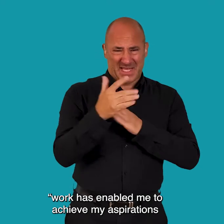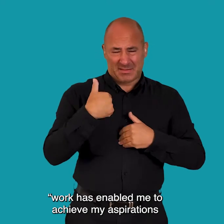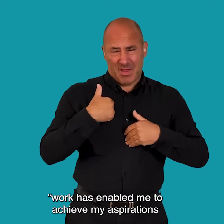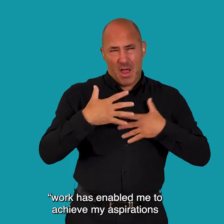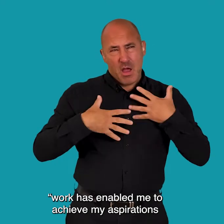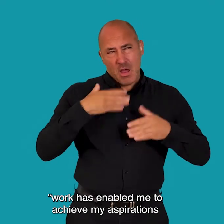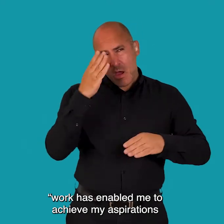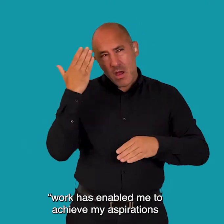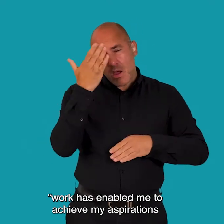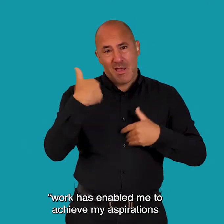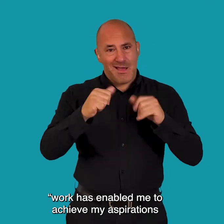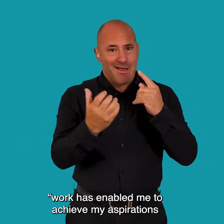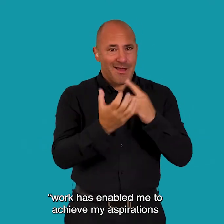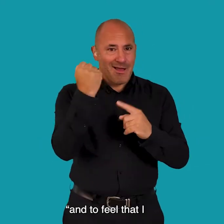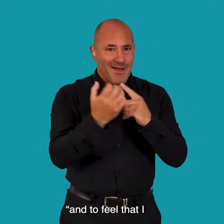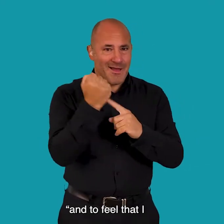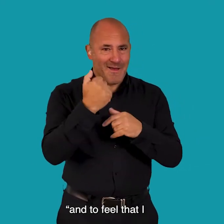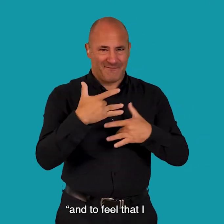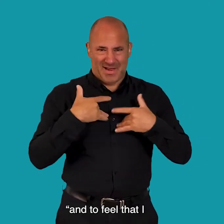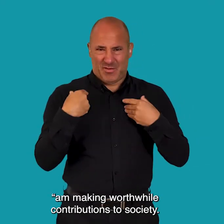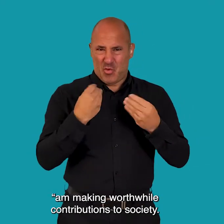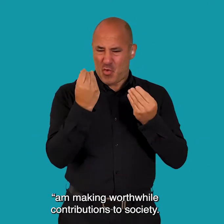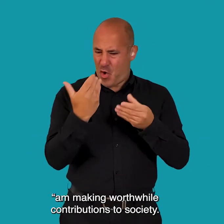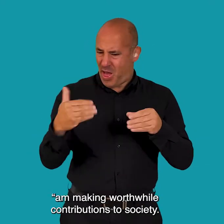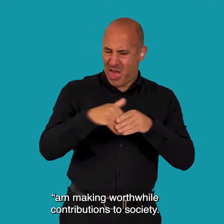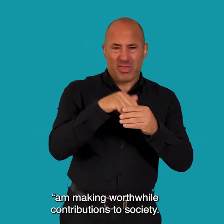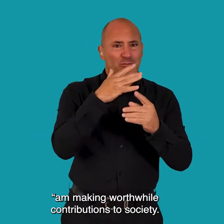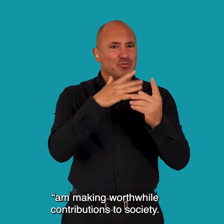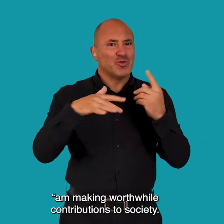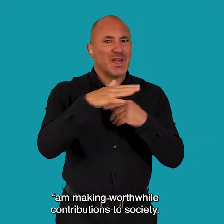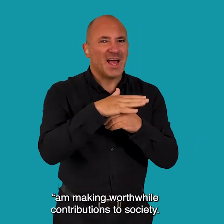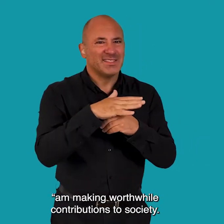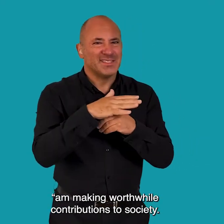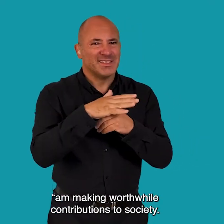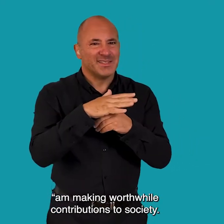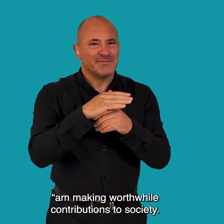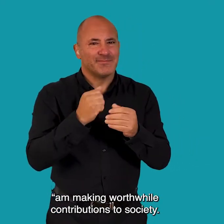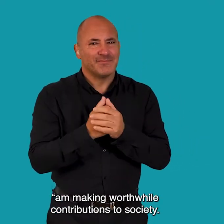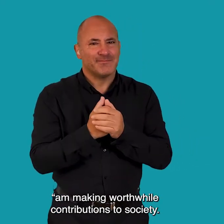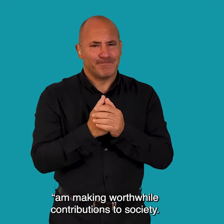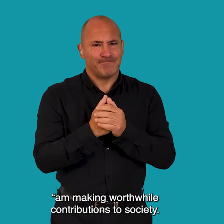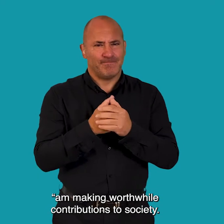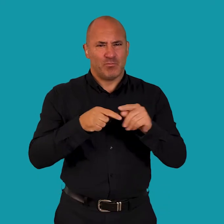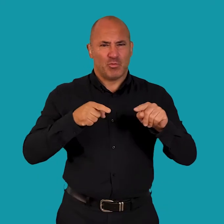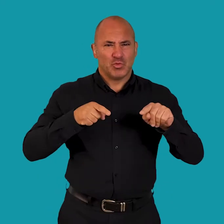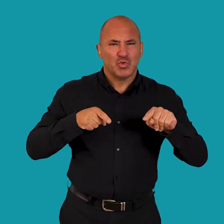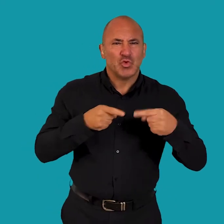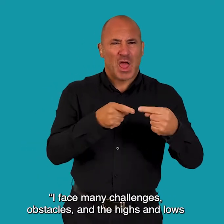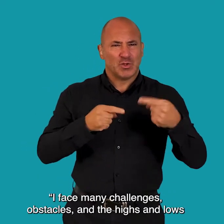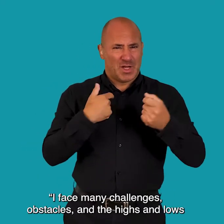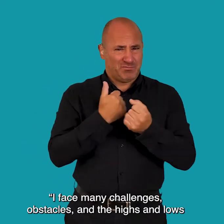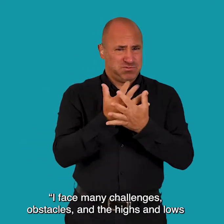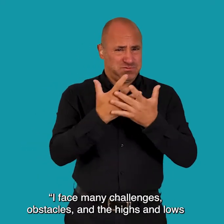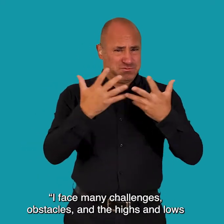my aspirations and to feel that I am making worthwhile contributions to society. I face many